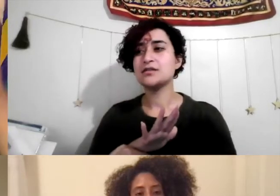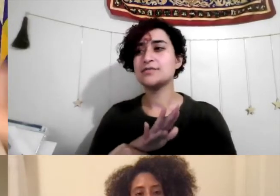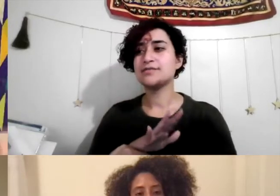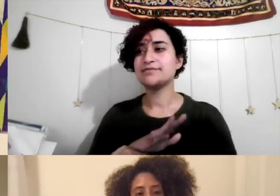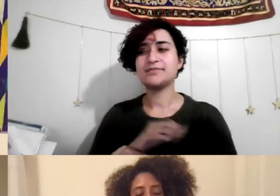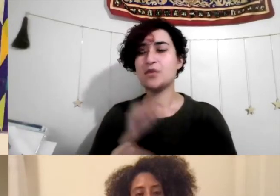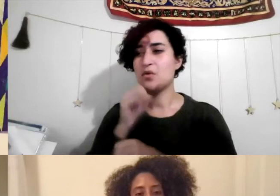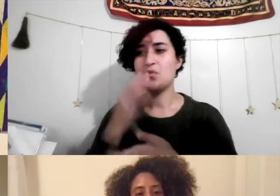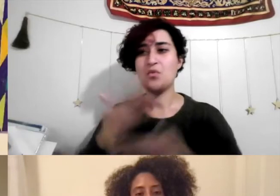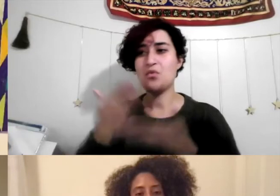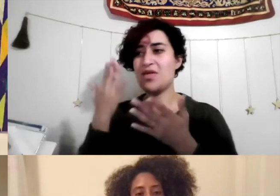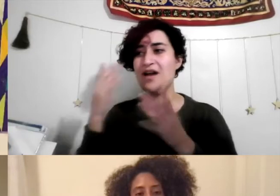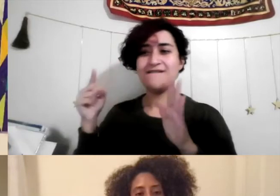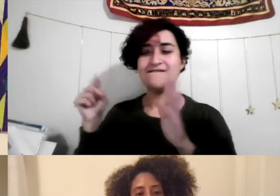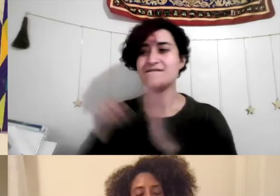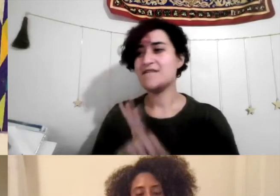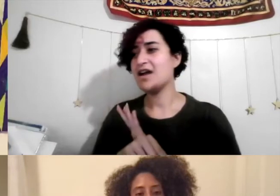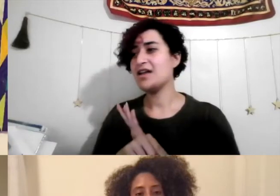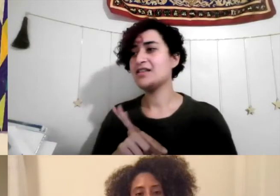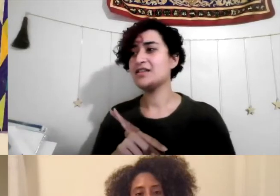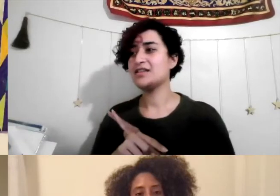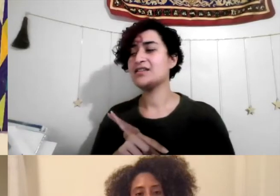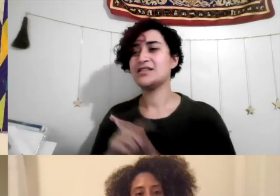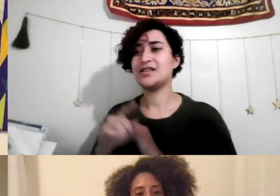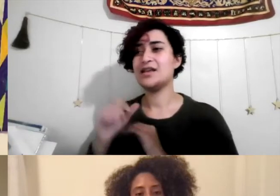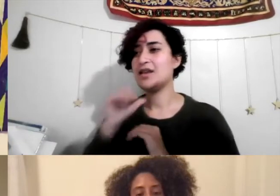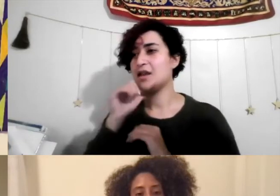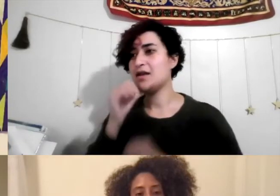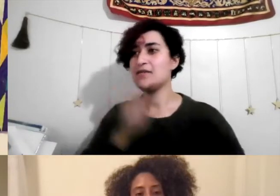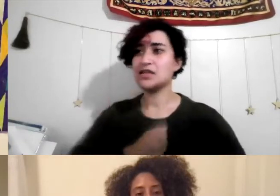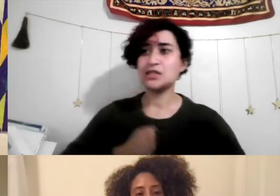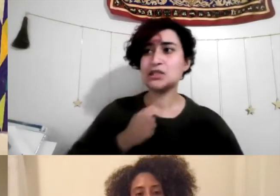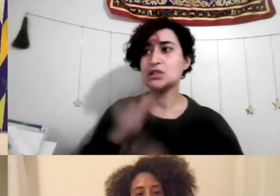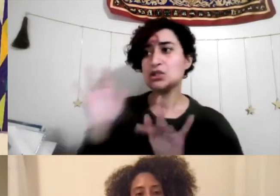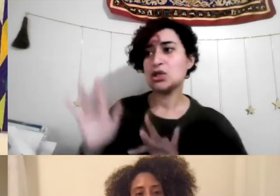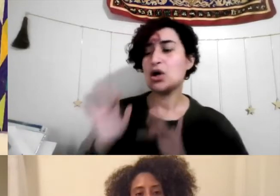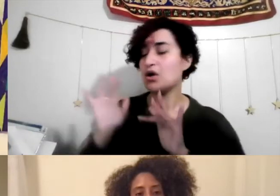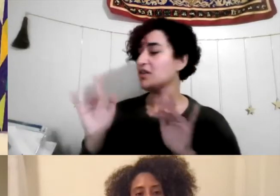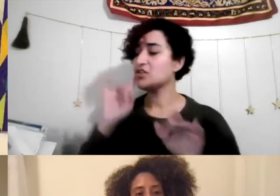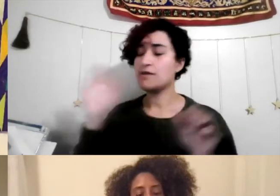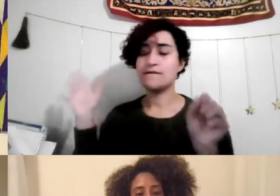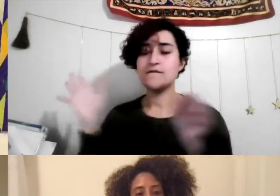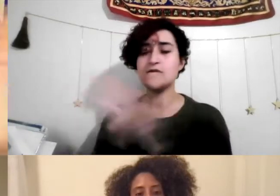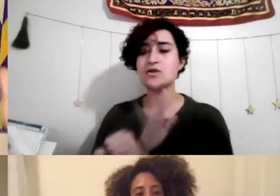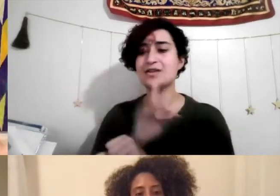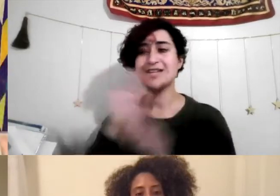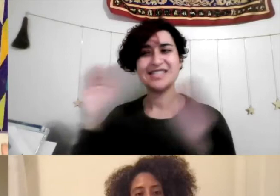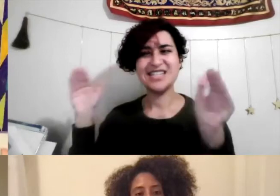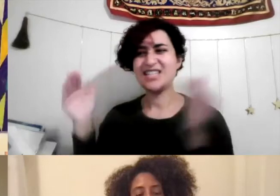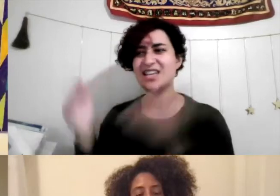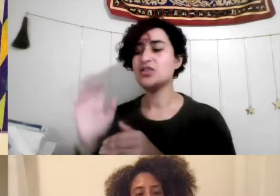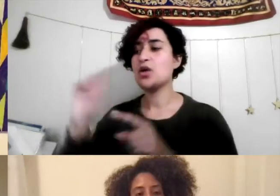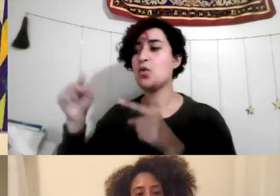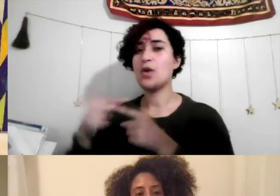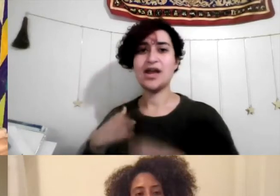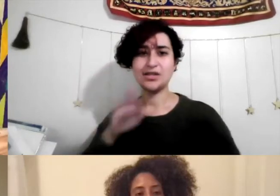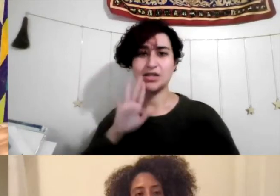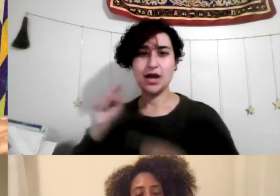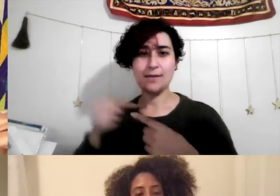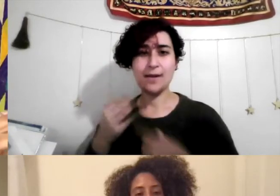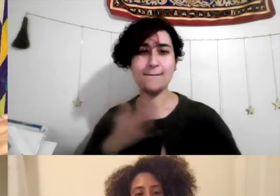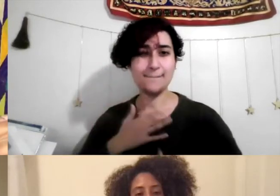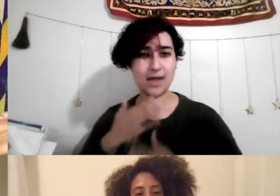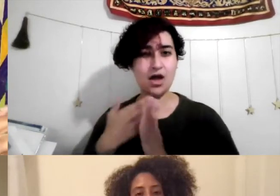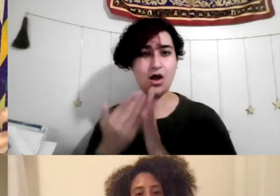without violence and without apology. So it is intentional that when I talk about my art,